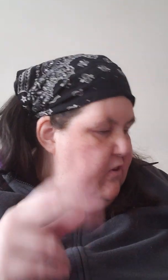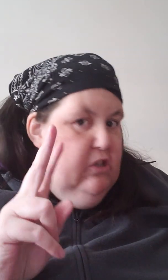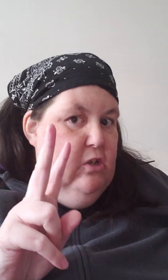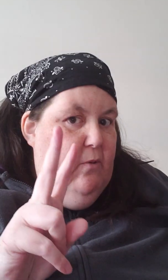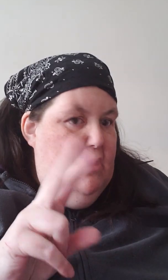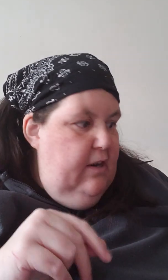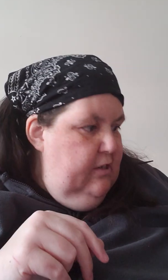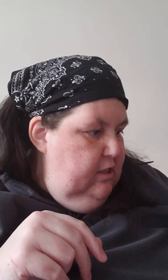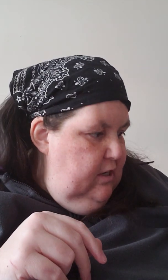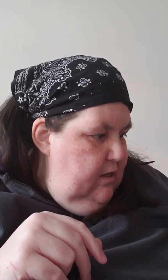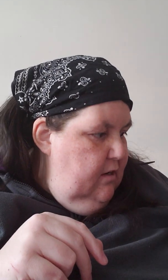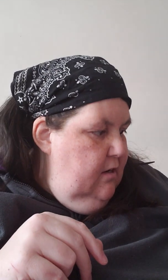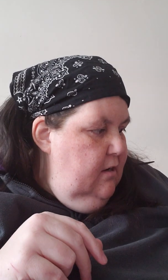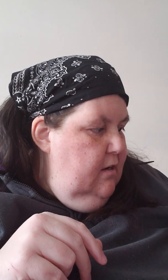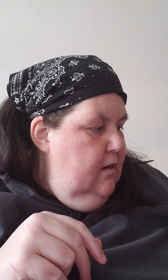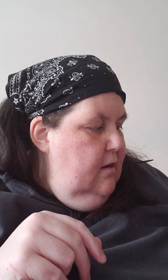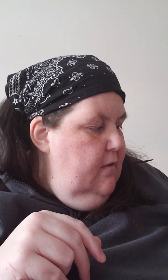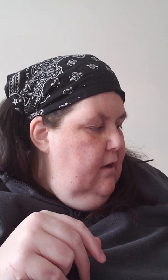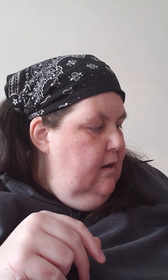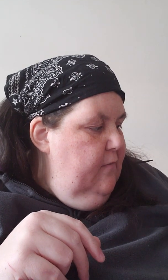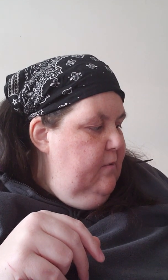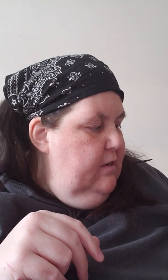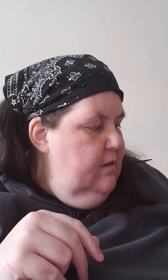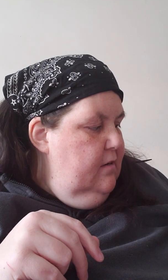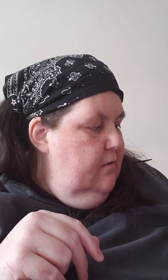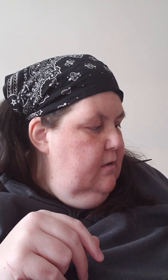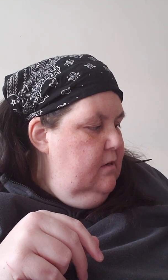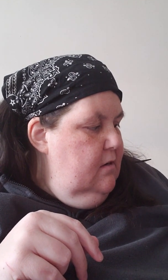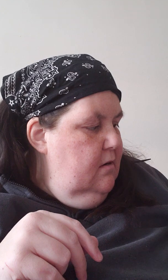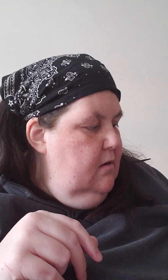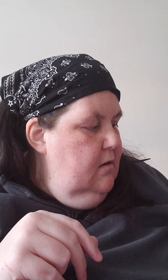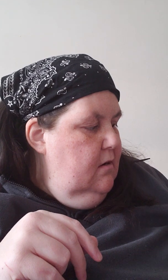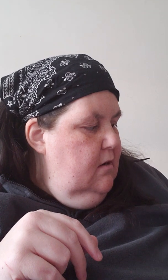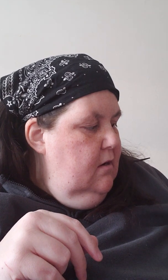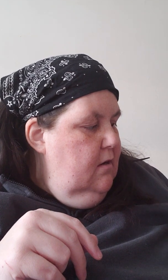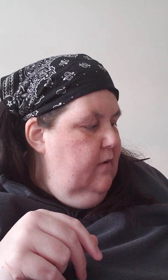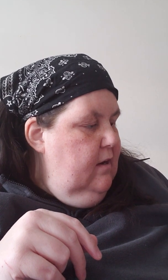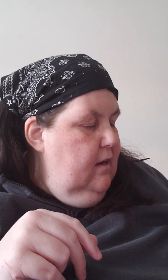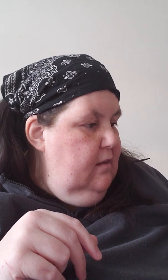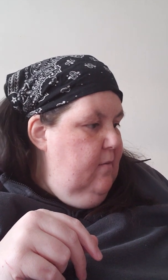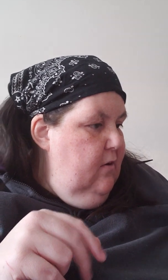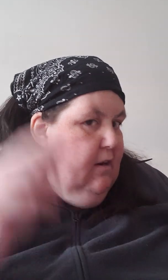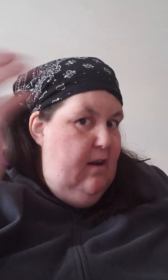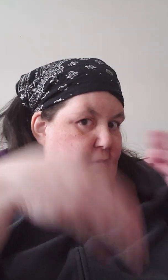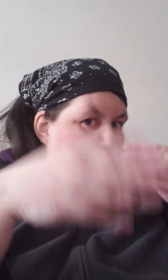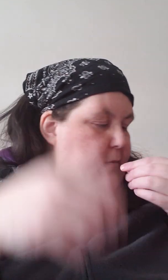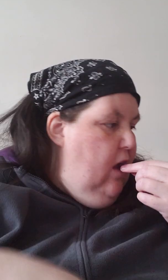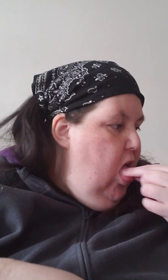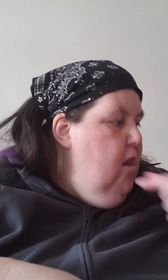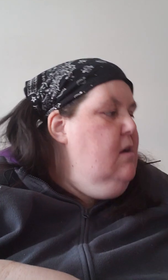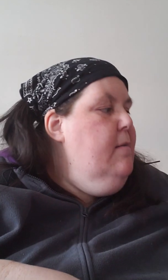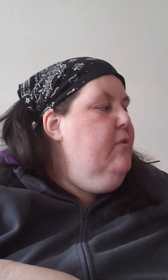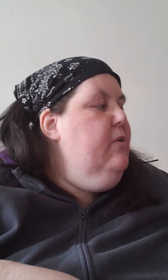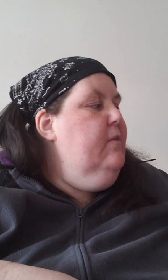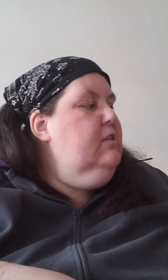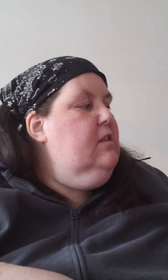2 more letters here that I've printed out. If I can get them out. I didn't have time to put them in the